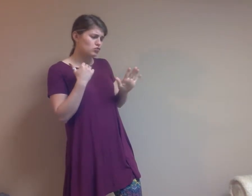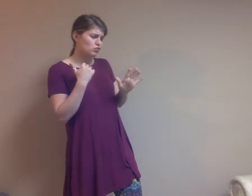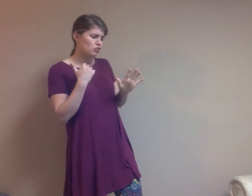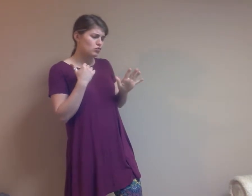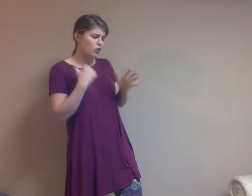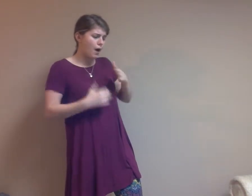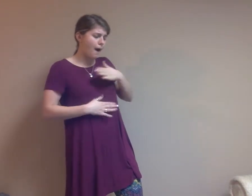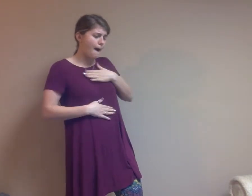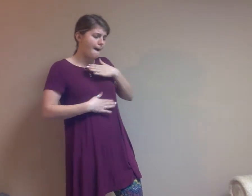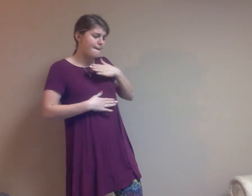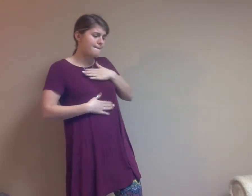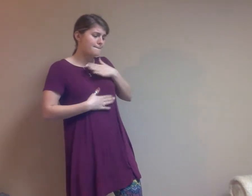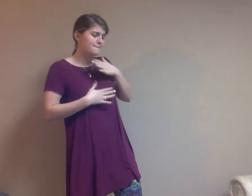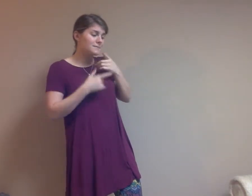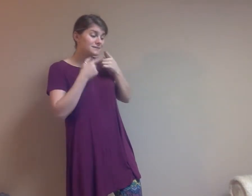of sight.